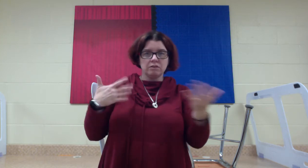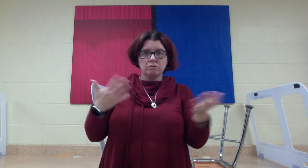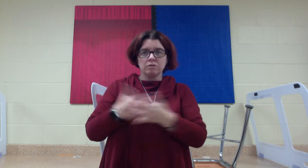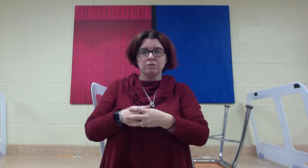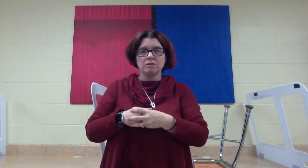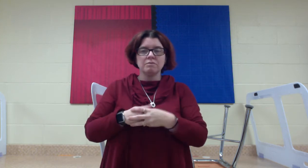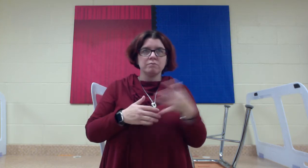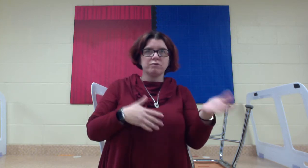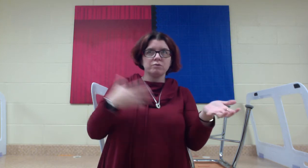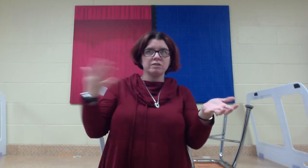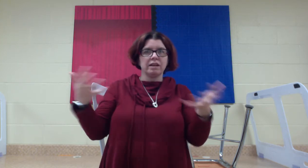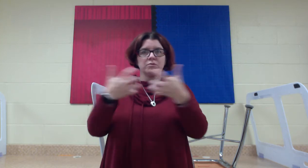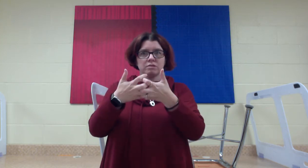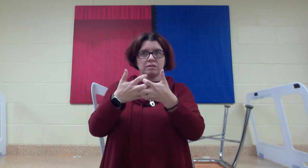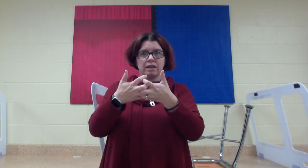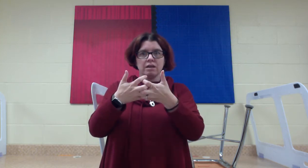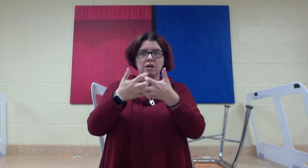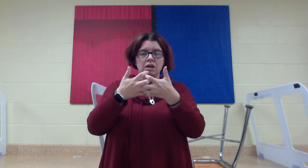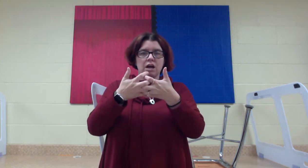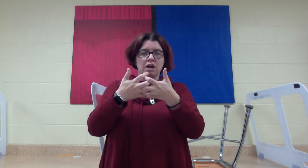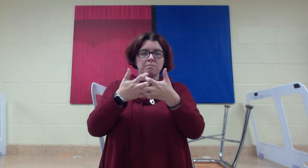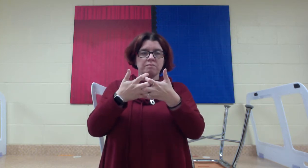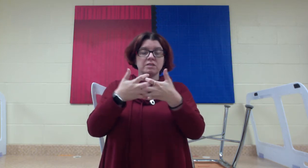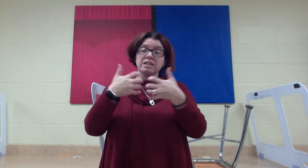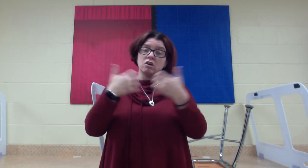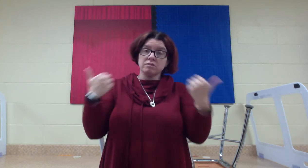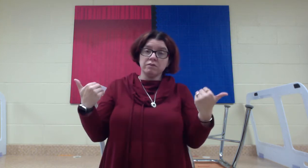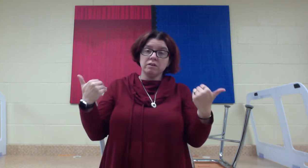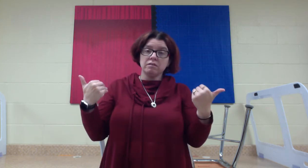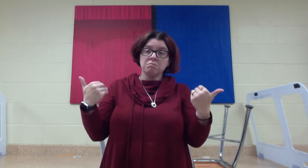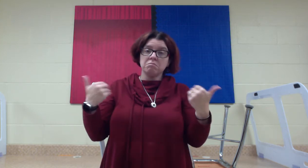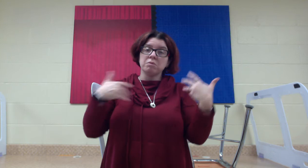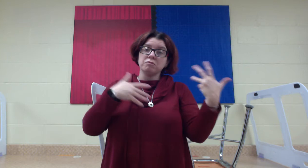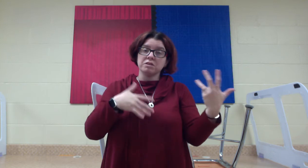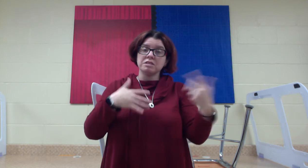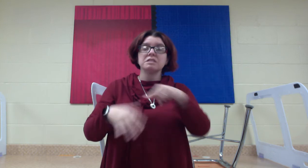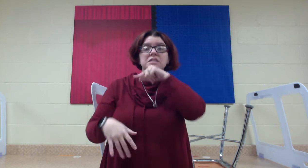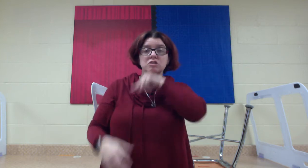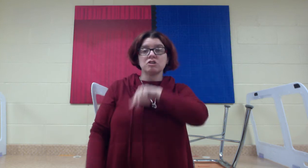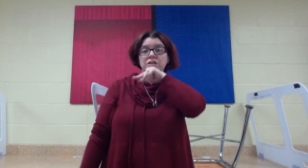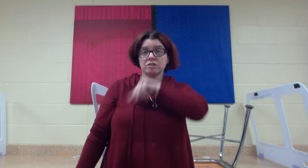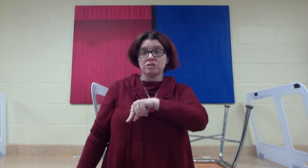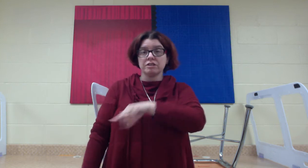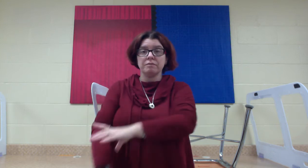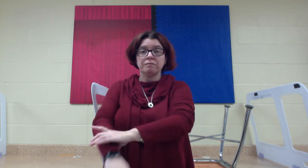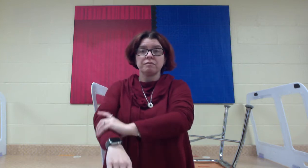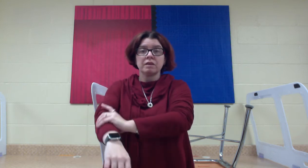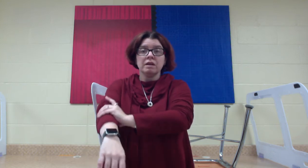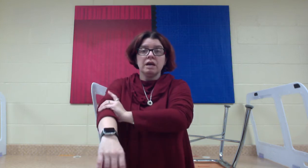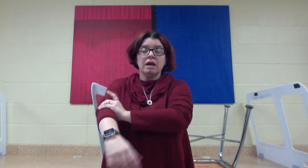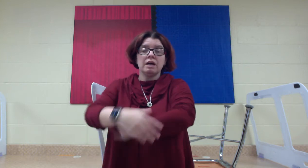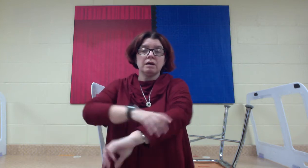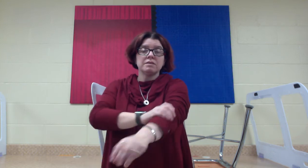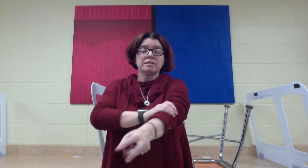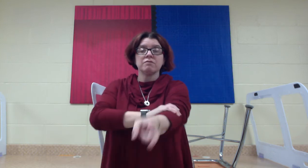that's, you know, sometimes foods and animals, they, the signs are different. But for this instance, Turkey is Turkey. The sign for